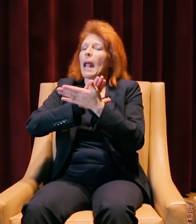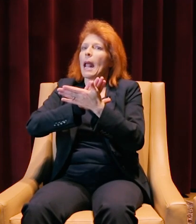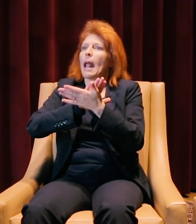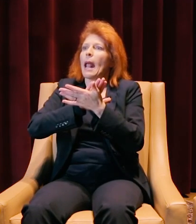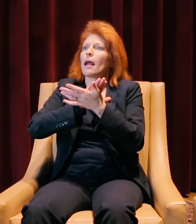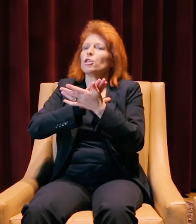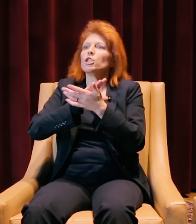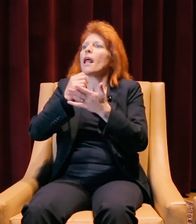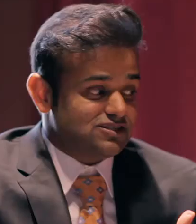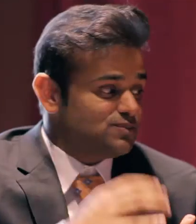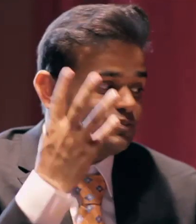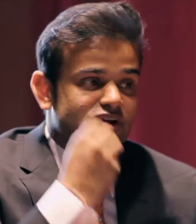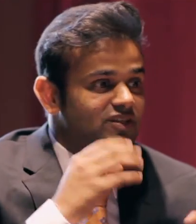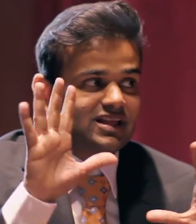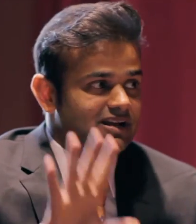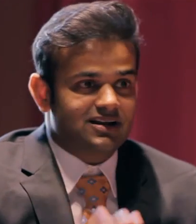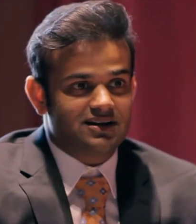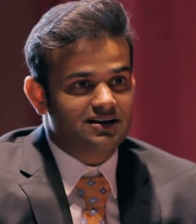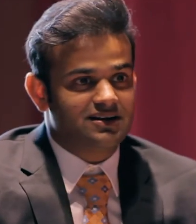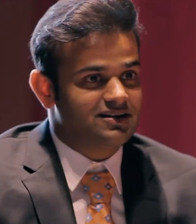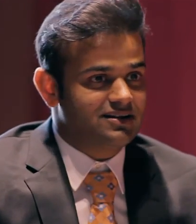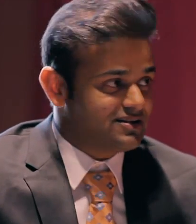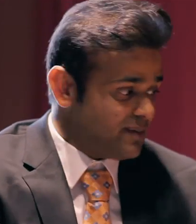because she believed in me so much. So.